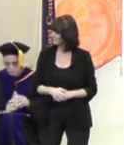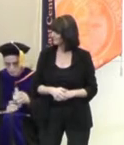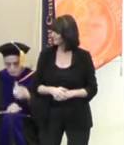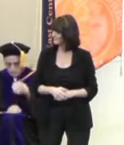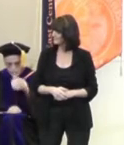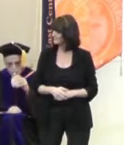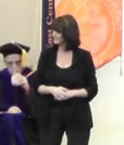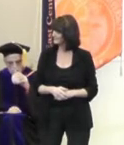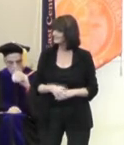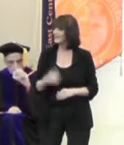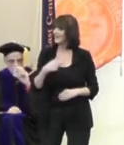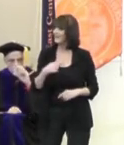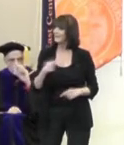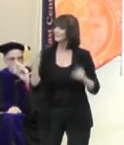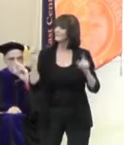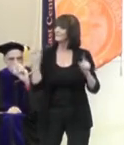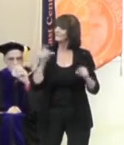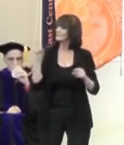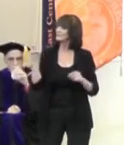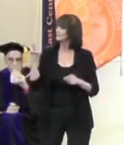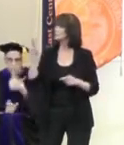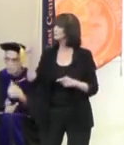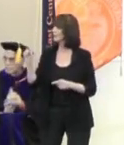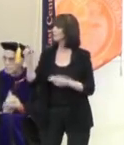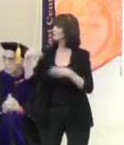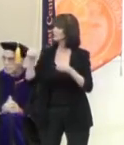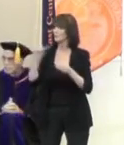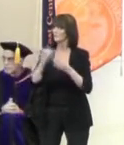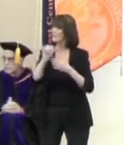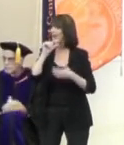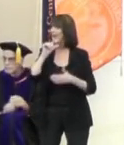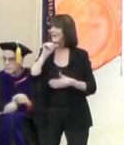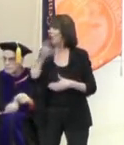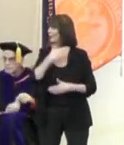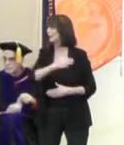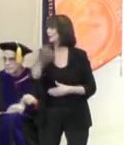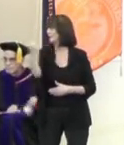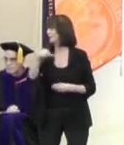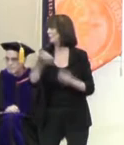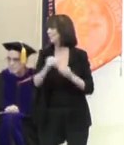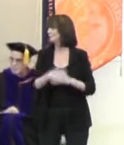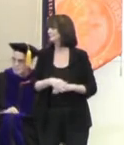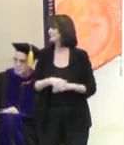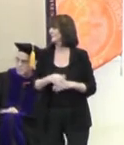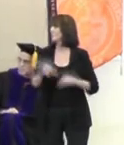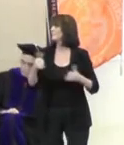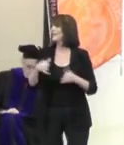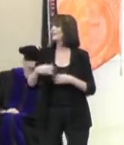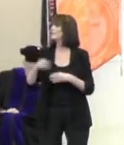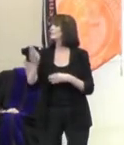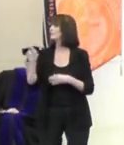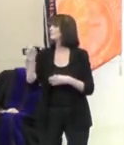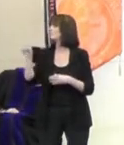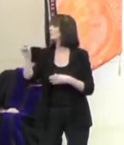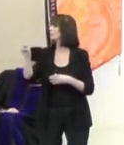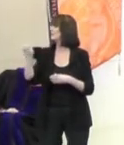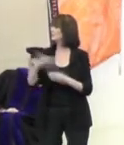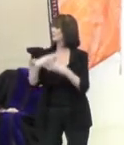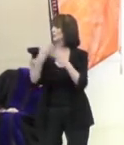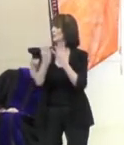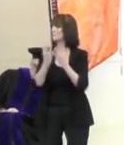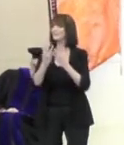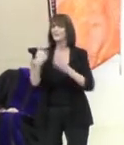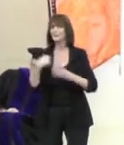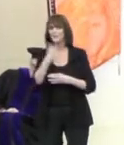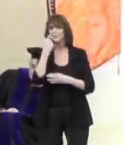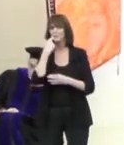And I was over in the drugstore, which ain't there no more, playing bridge. And we had